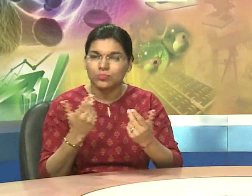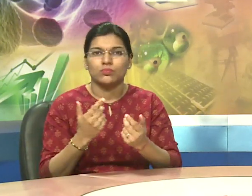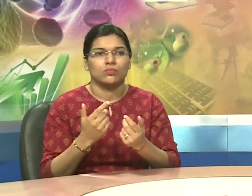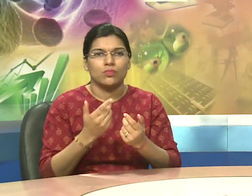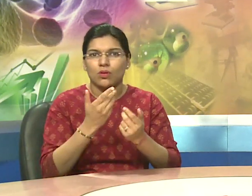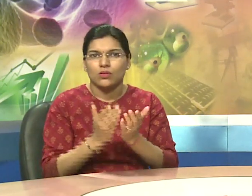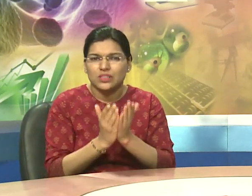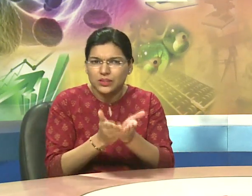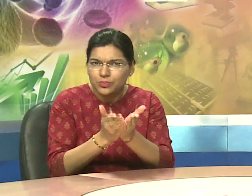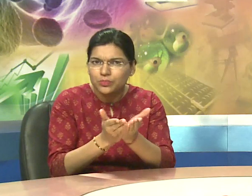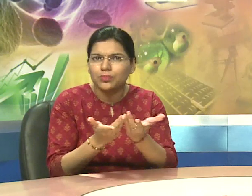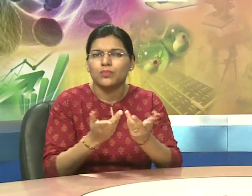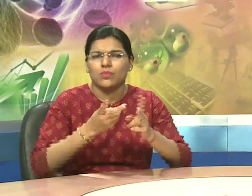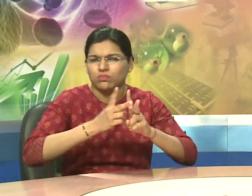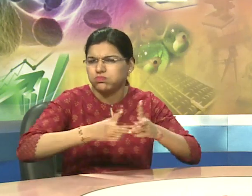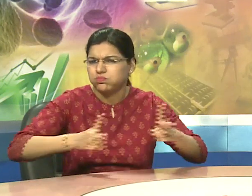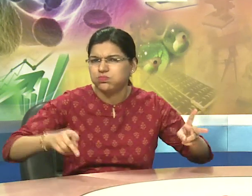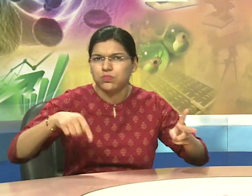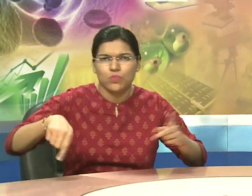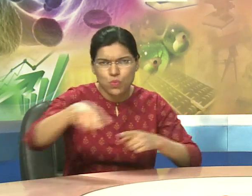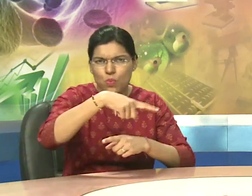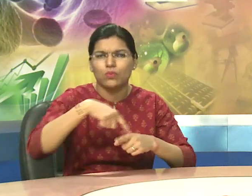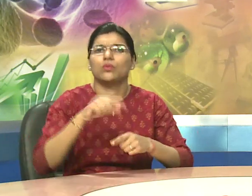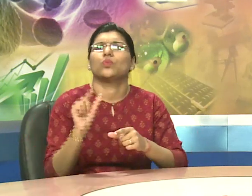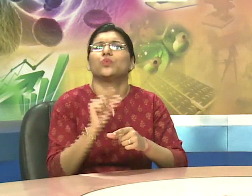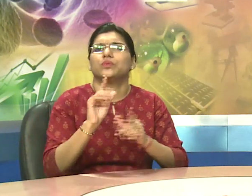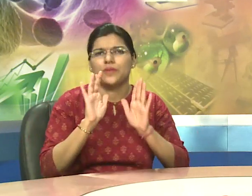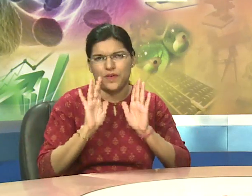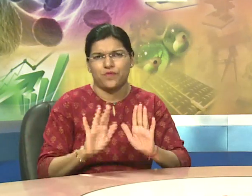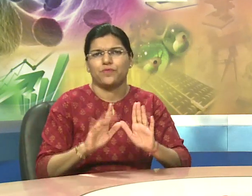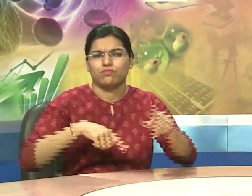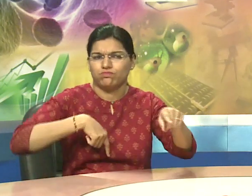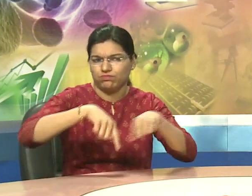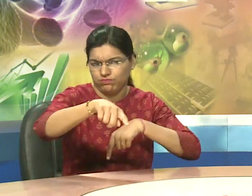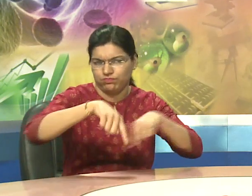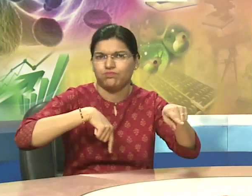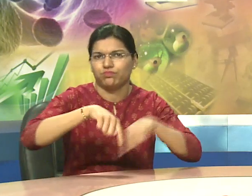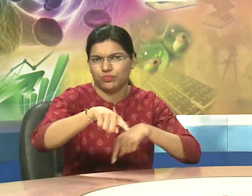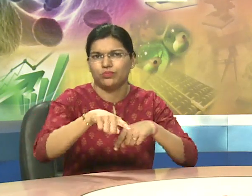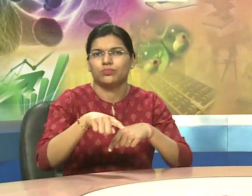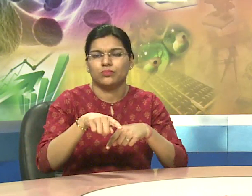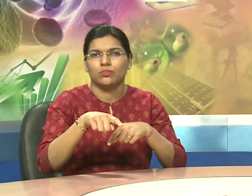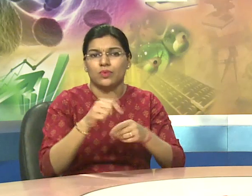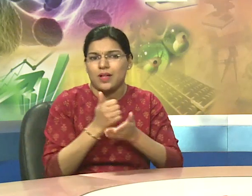big trucks, boats. There are different kind of vehicles. What are the use of that